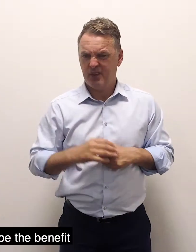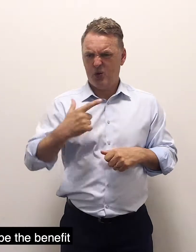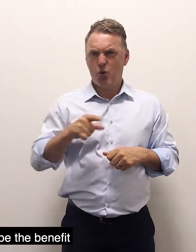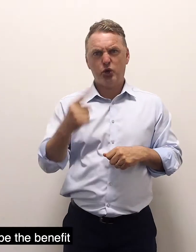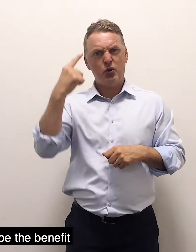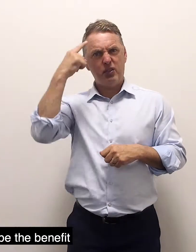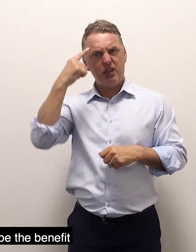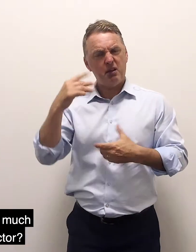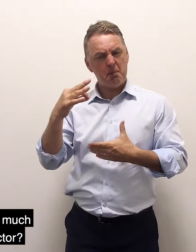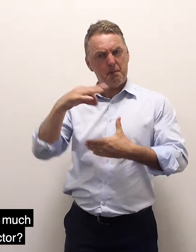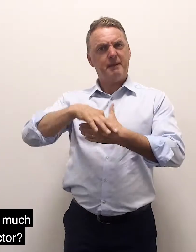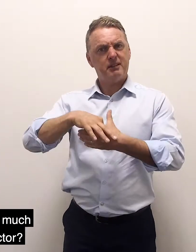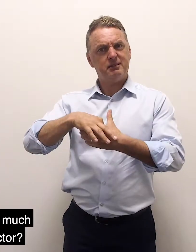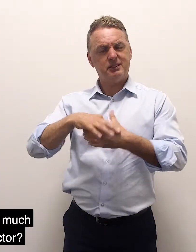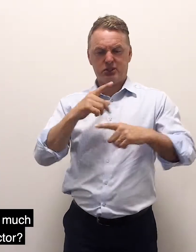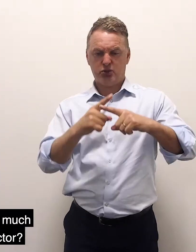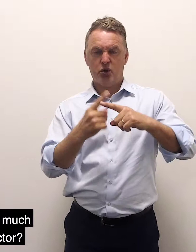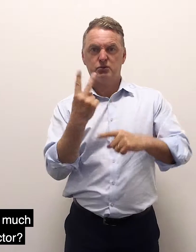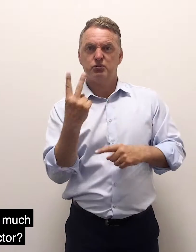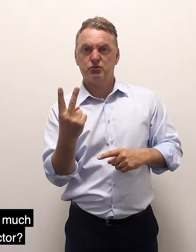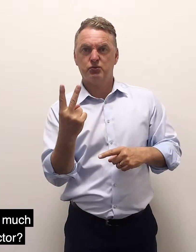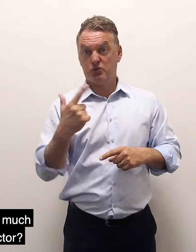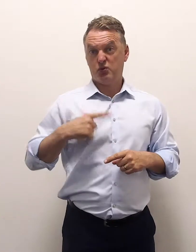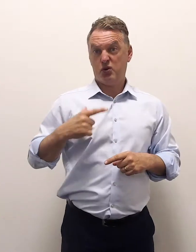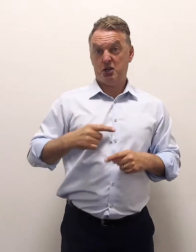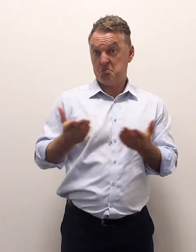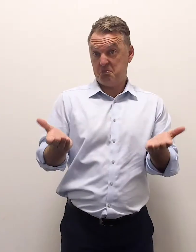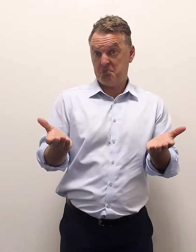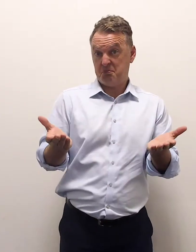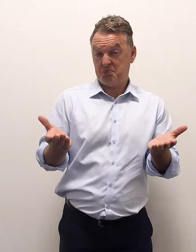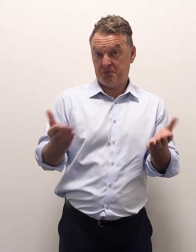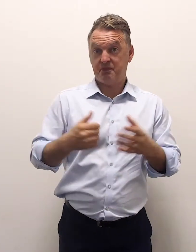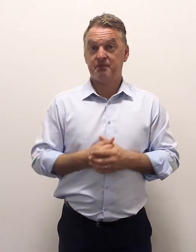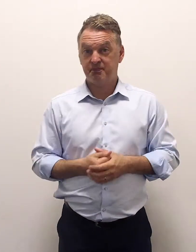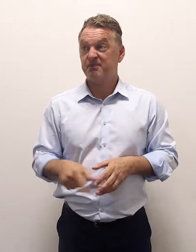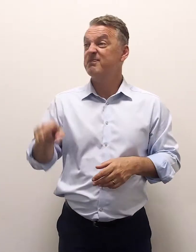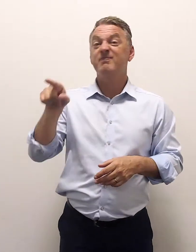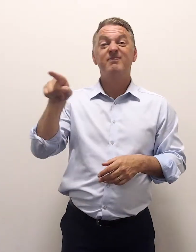What do you think would be the benefit of having twice as much money in the sector?